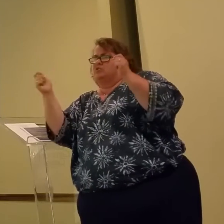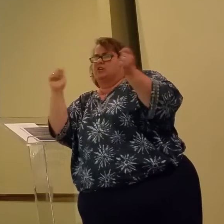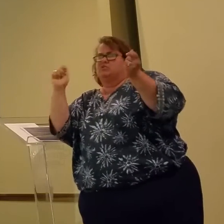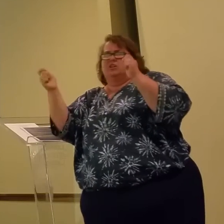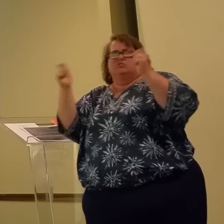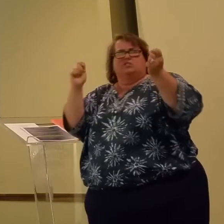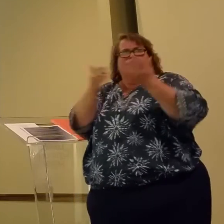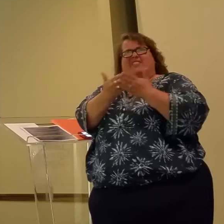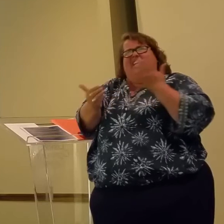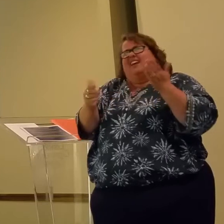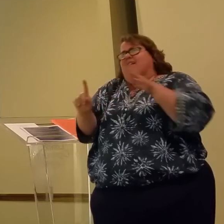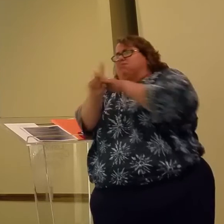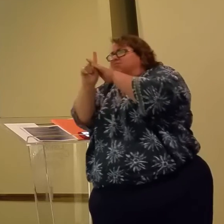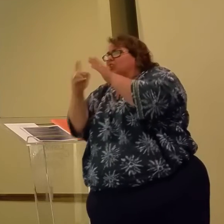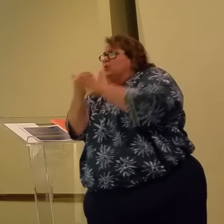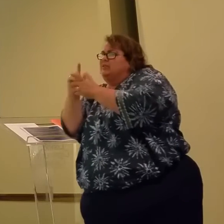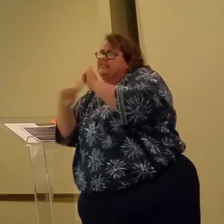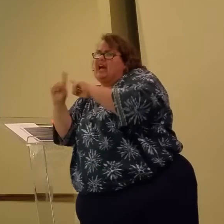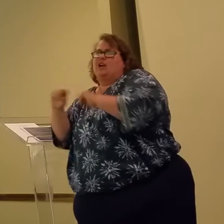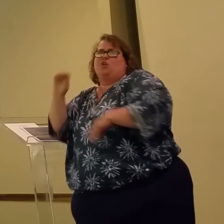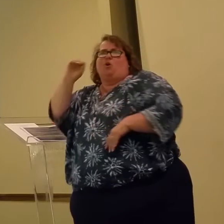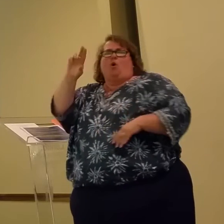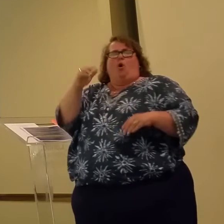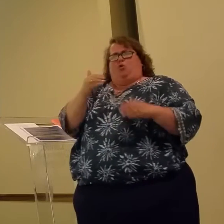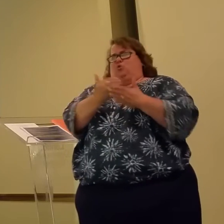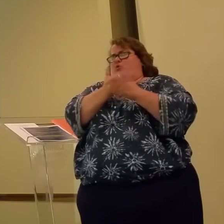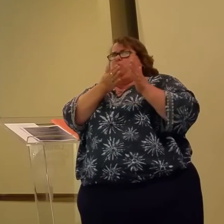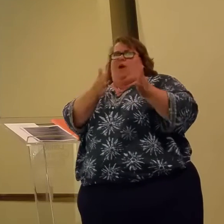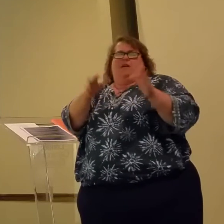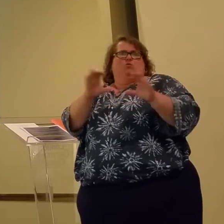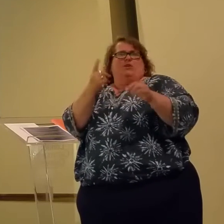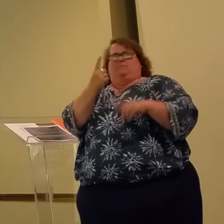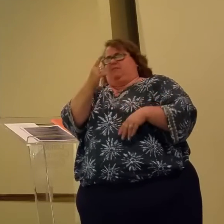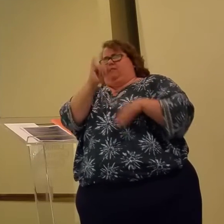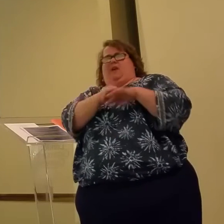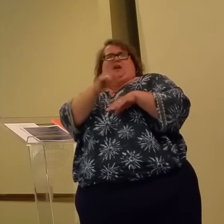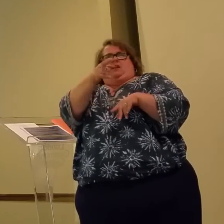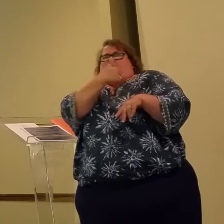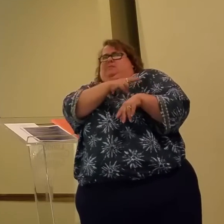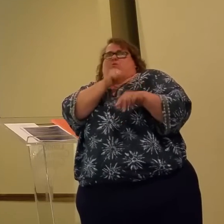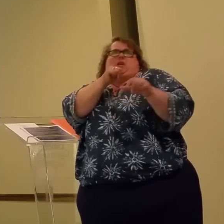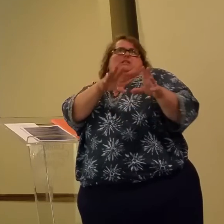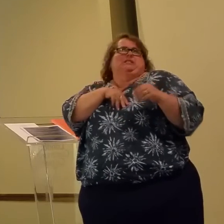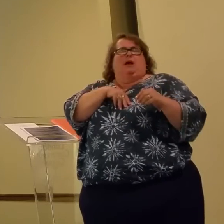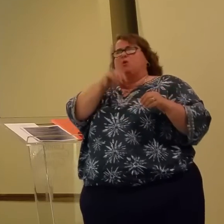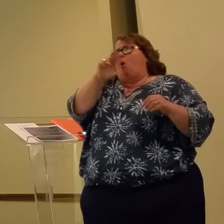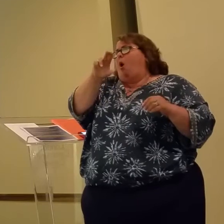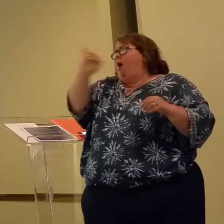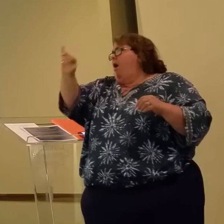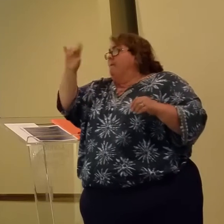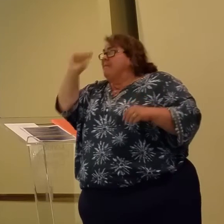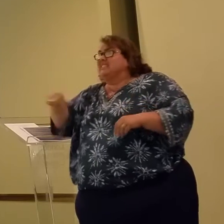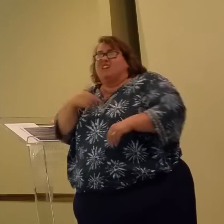And you know, things are changing nowadays. New signs are coming up, or new ways that a hospital does